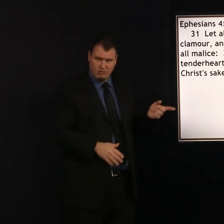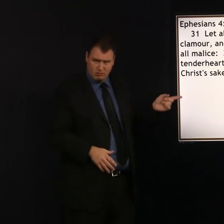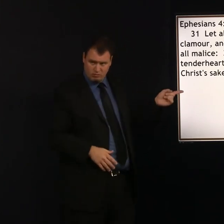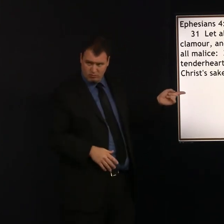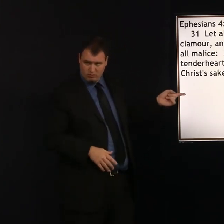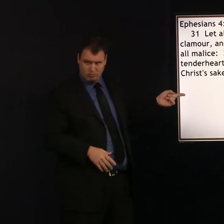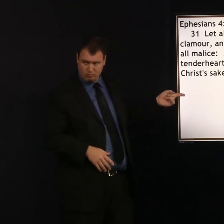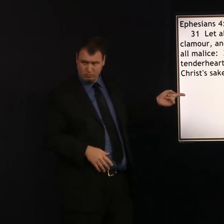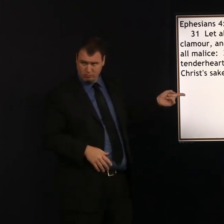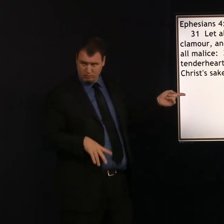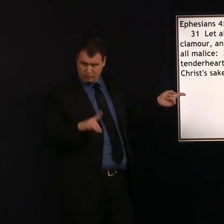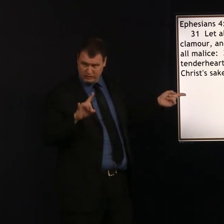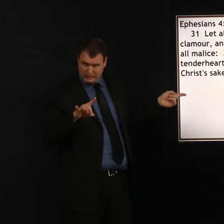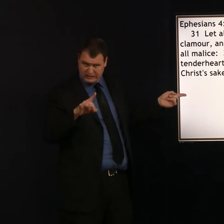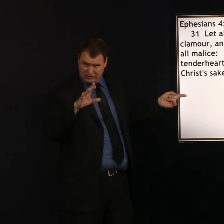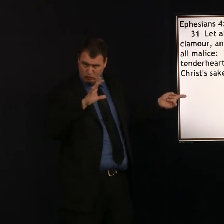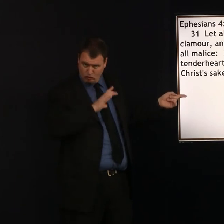If you feel that you can't forgive someone,